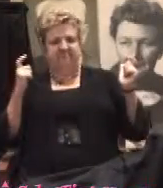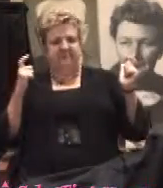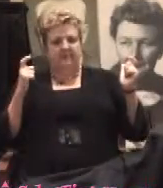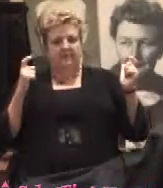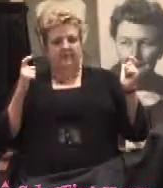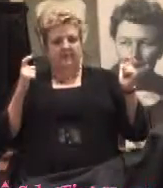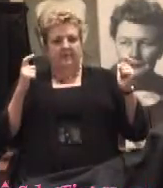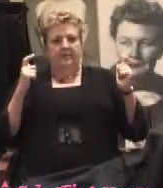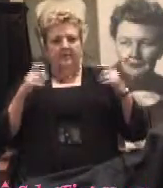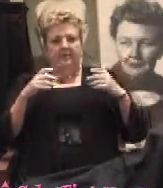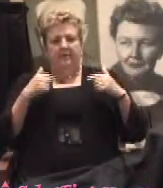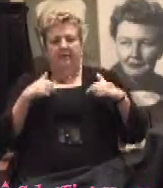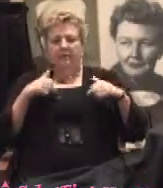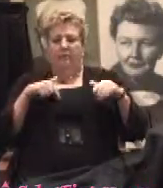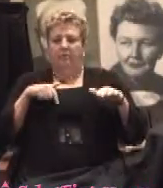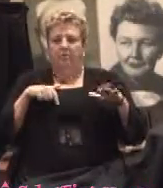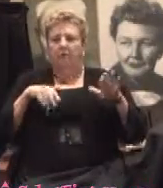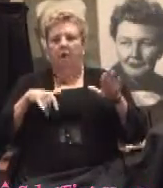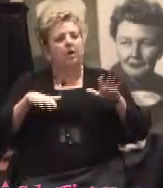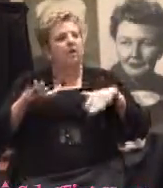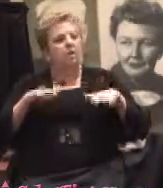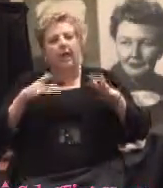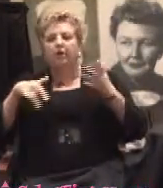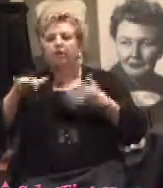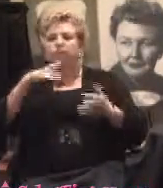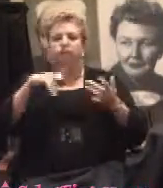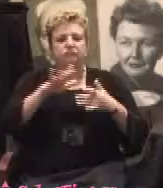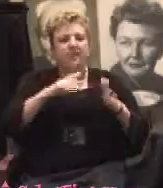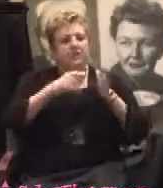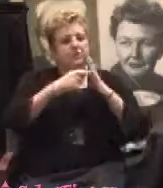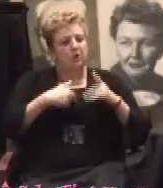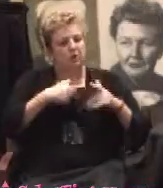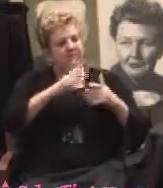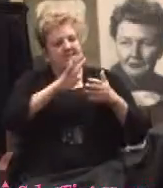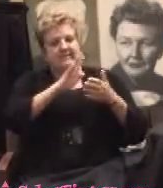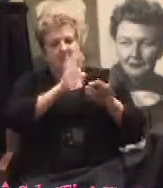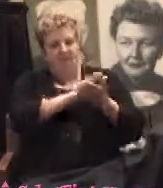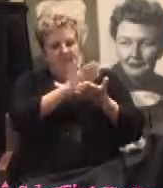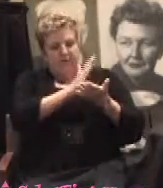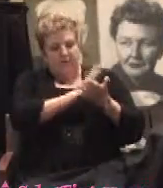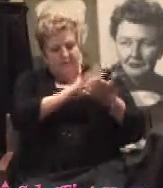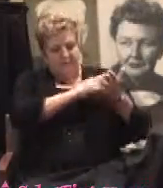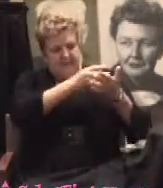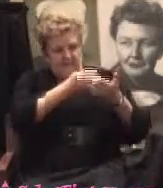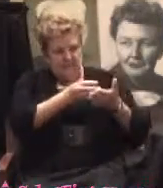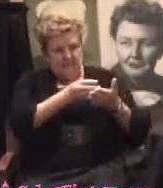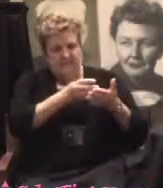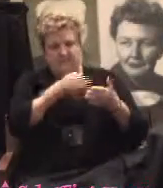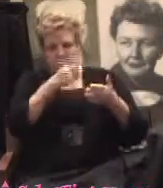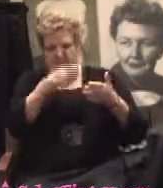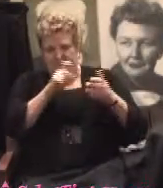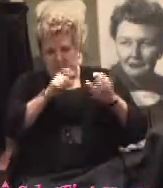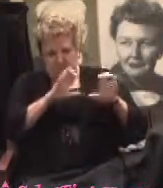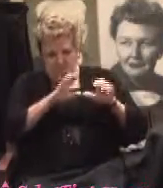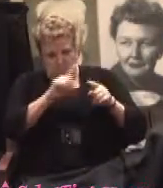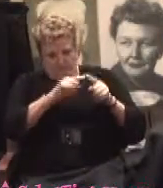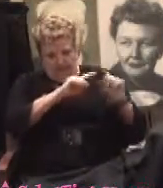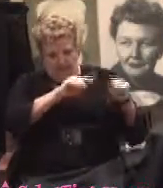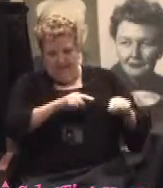so depressed. He's walking me around this restaurant. He's like, here's the cook's schedule. This is how we work out when they come in. Here's the safe, and here's the combination